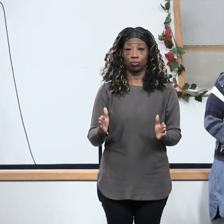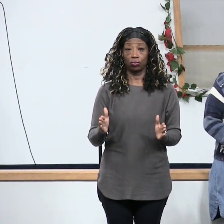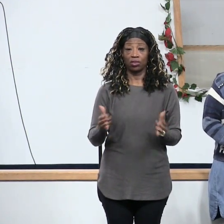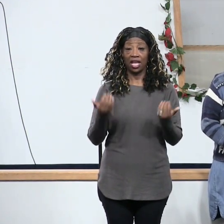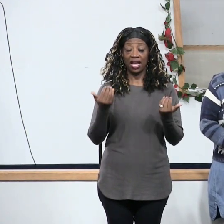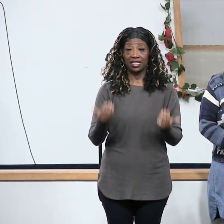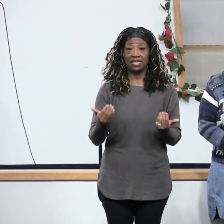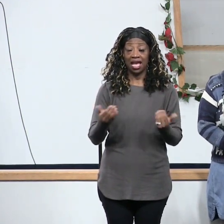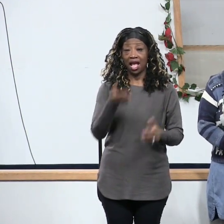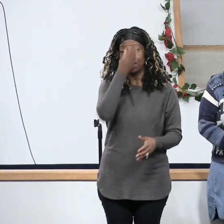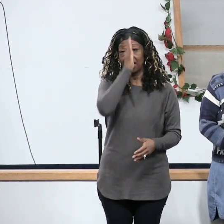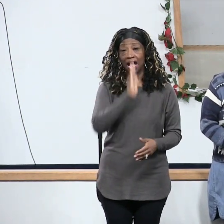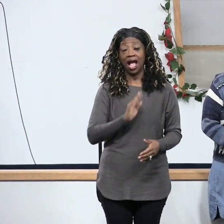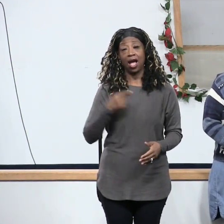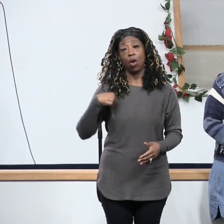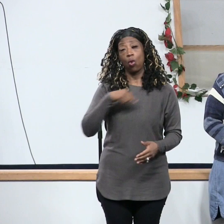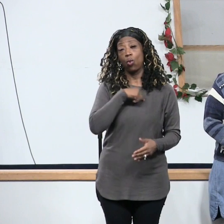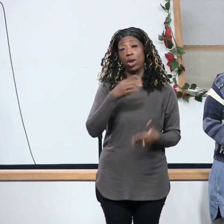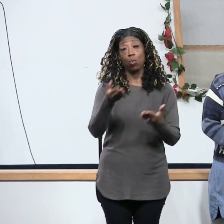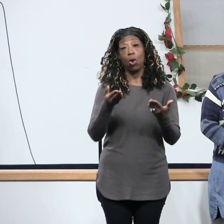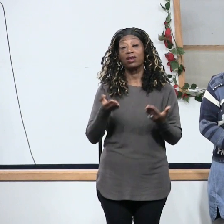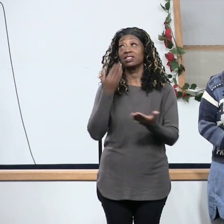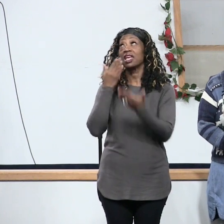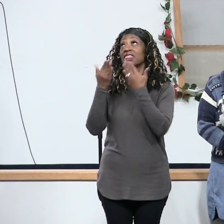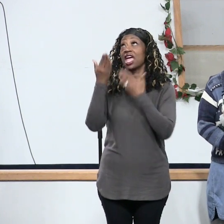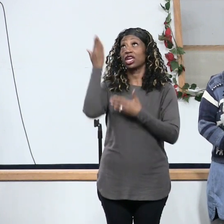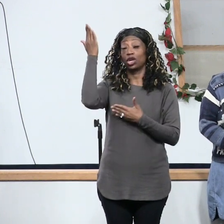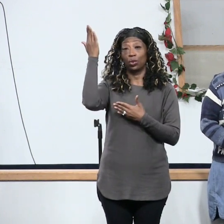Now, Father, we just want to thank you.